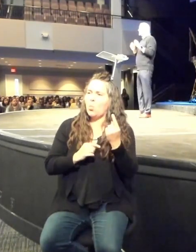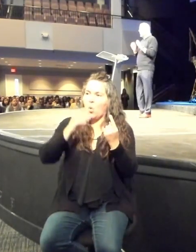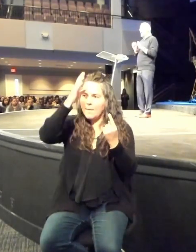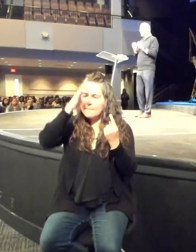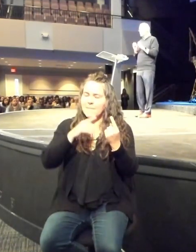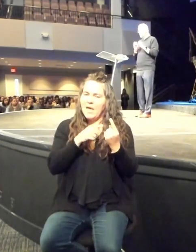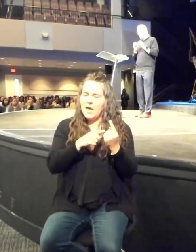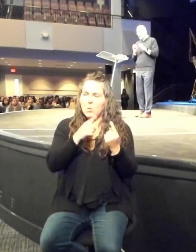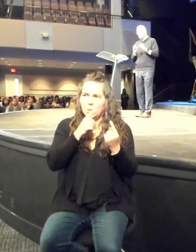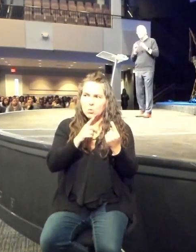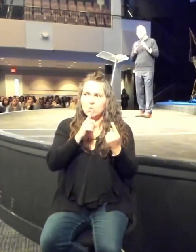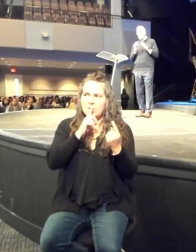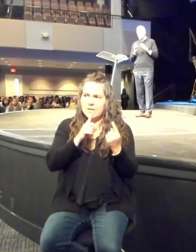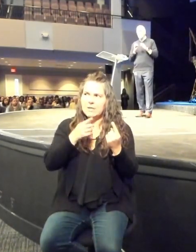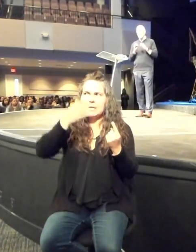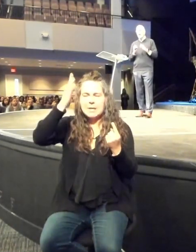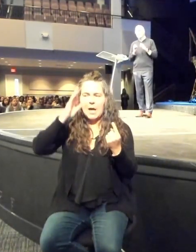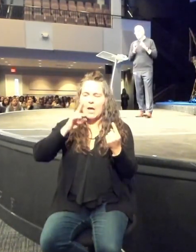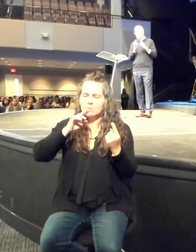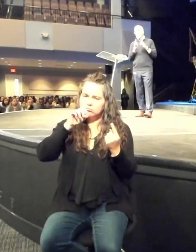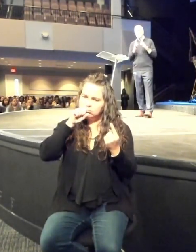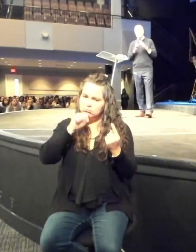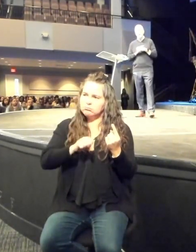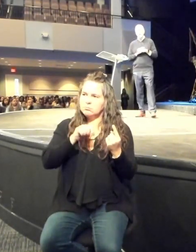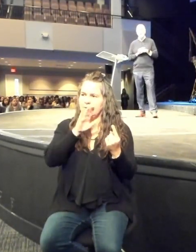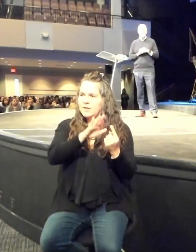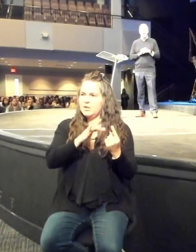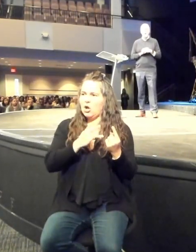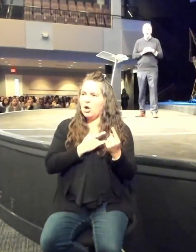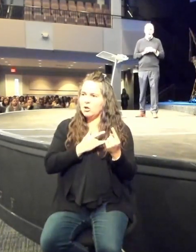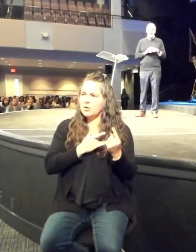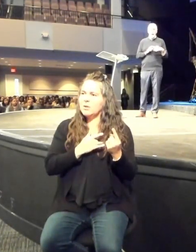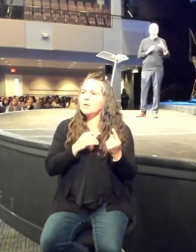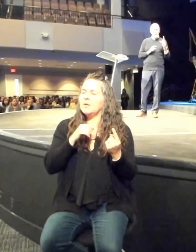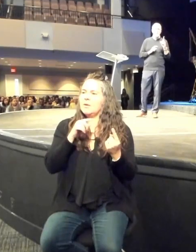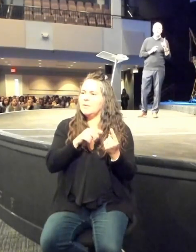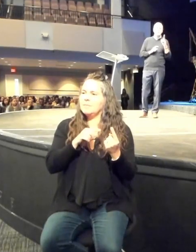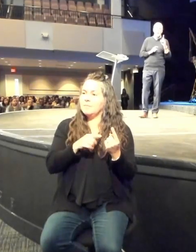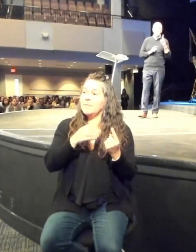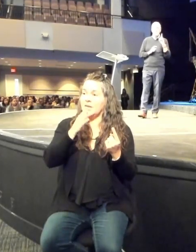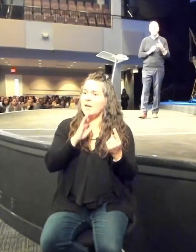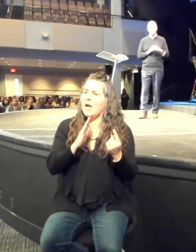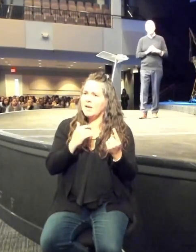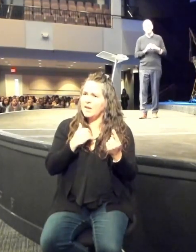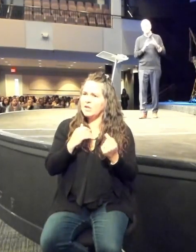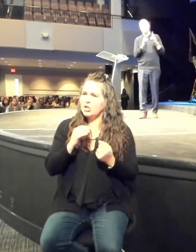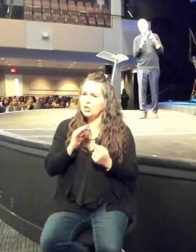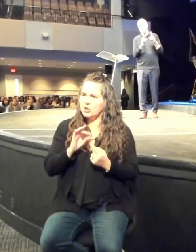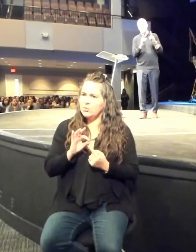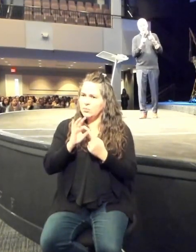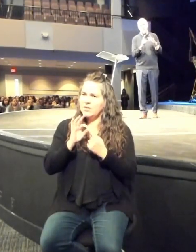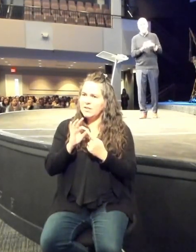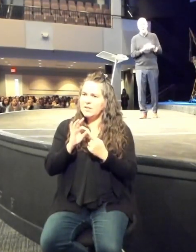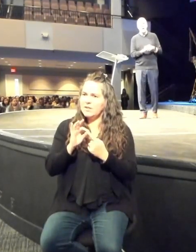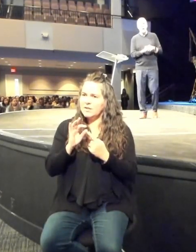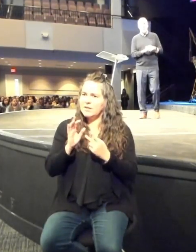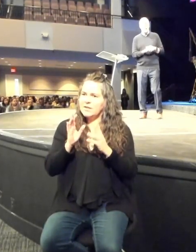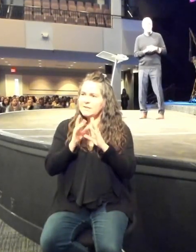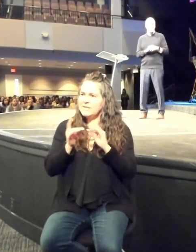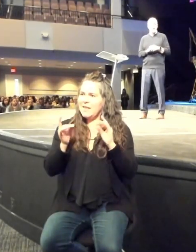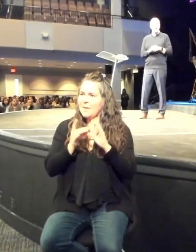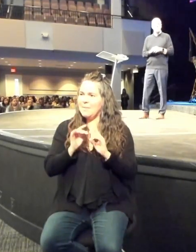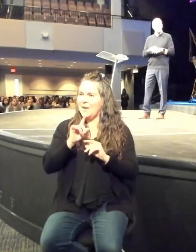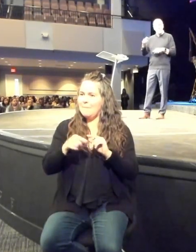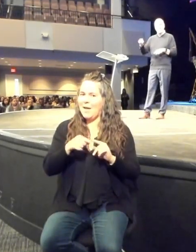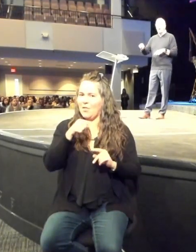truly attracted the positive attention of God because of his heart. In fact, God had a unique testimony, a unique statement about